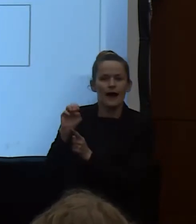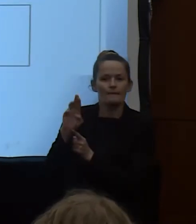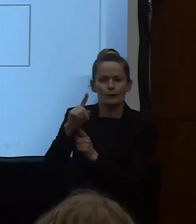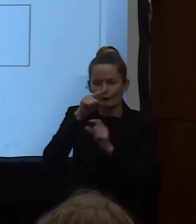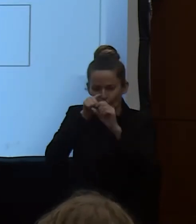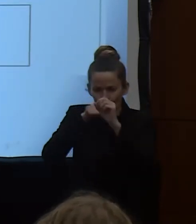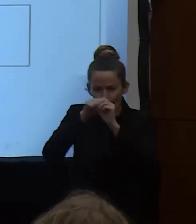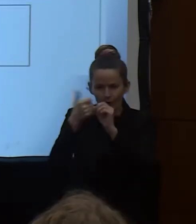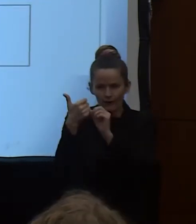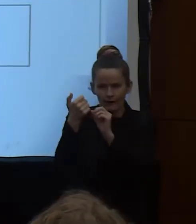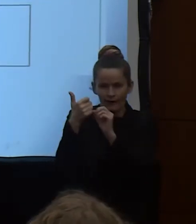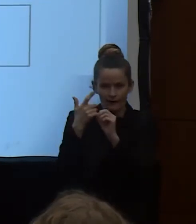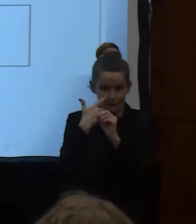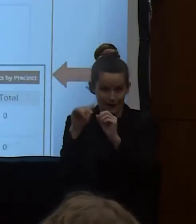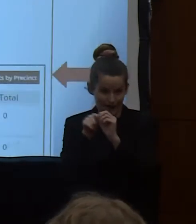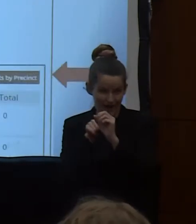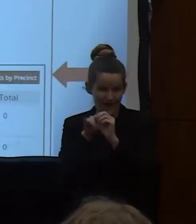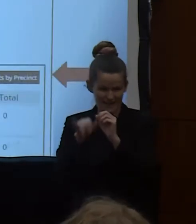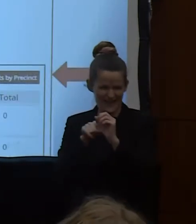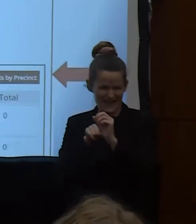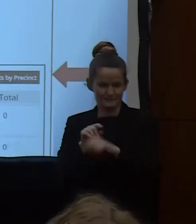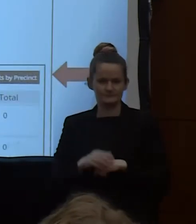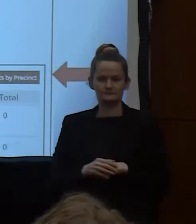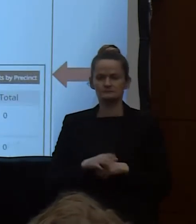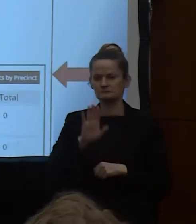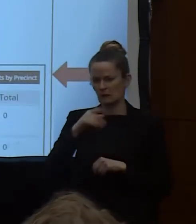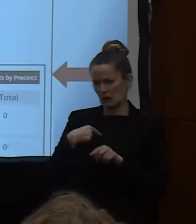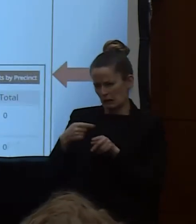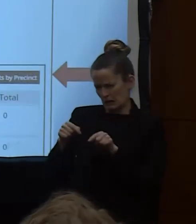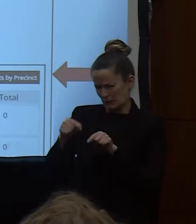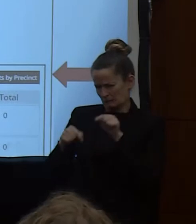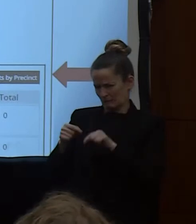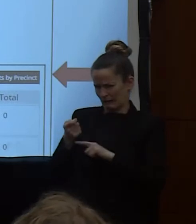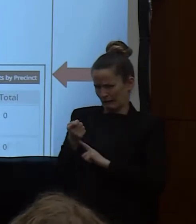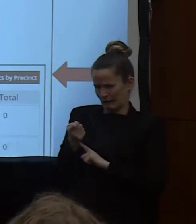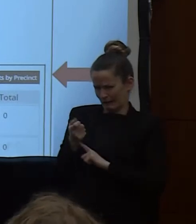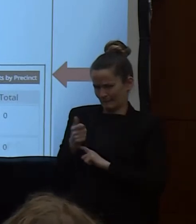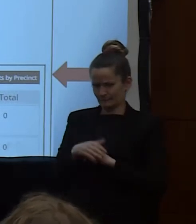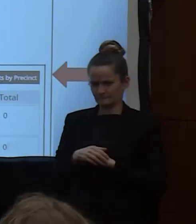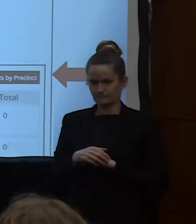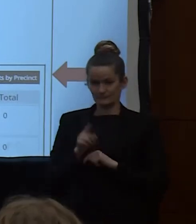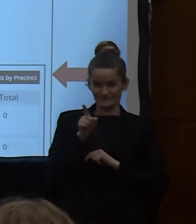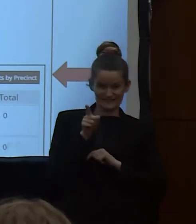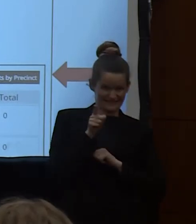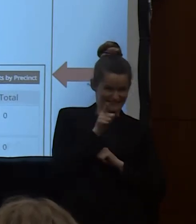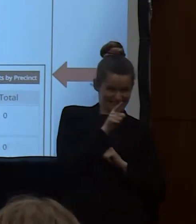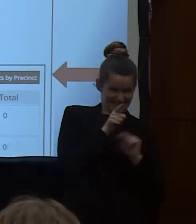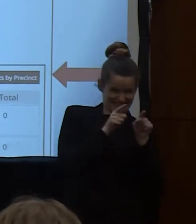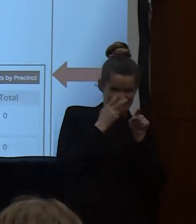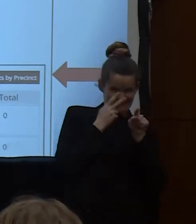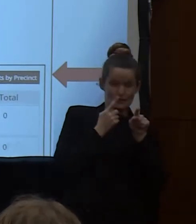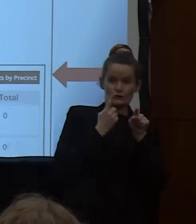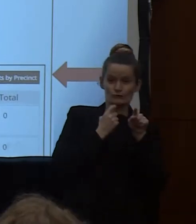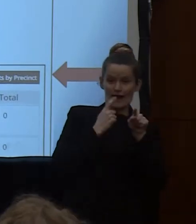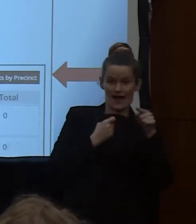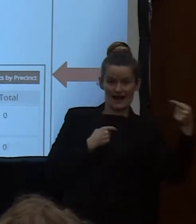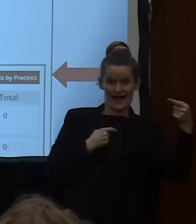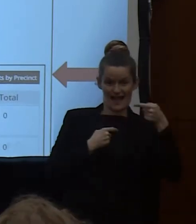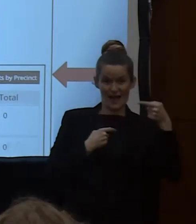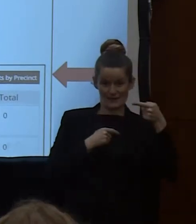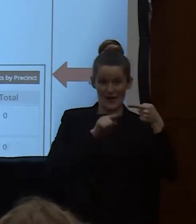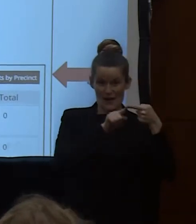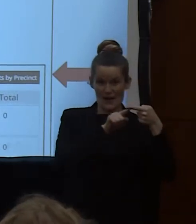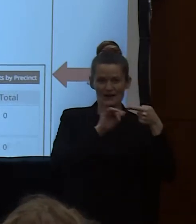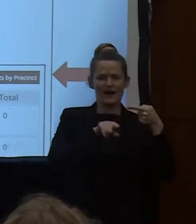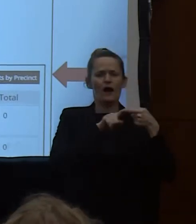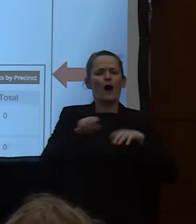on, I'm sorry, if you can go back one more. If you click on the red arrow, results by precinct on our absentee by precinct page, that is the